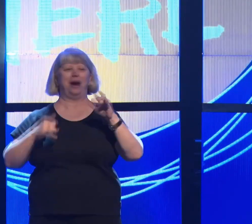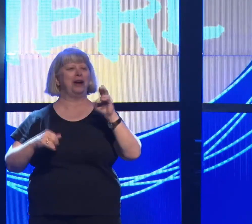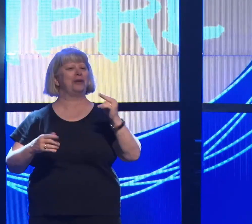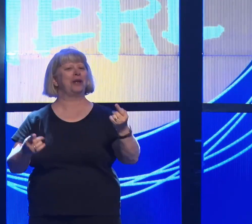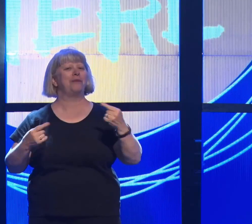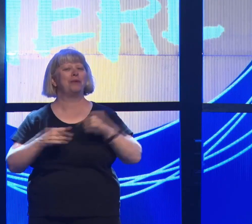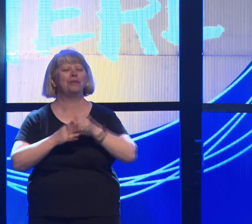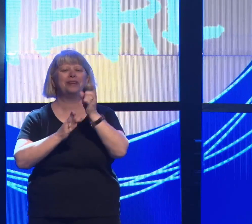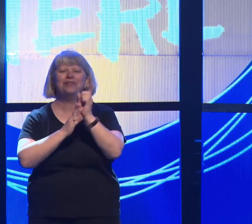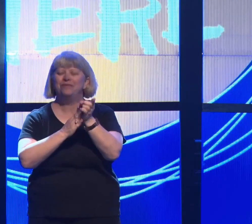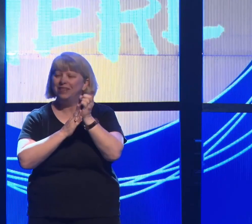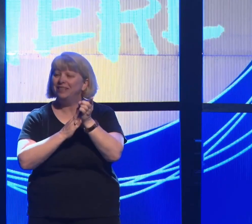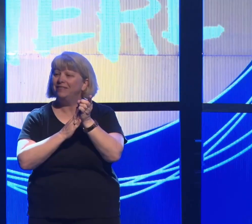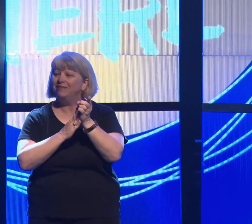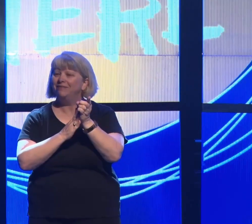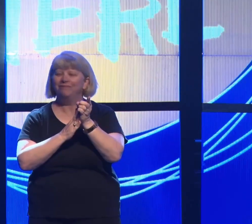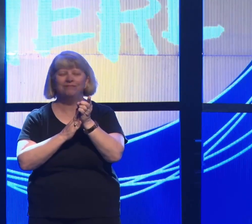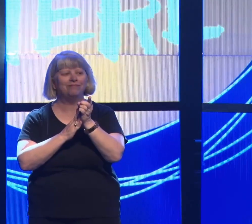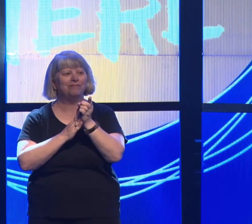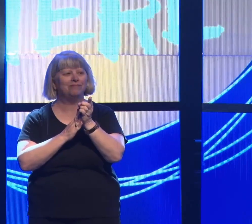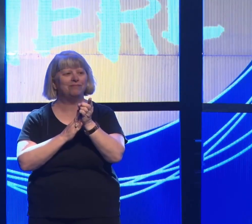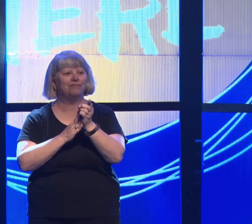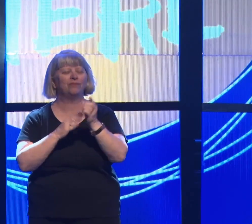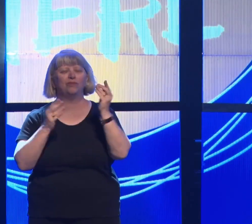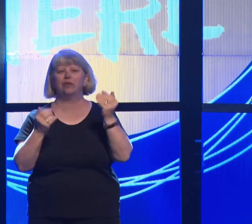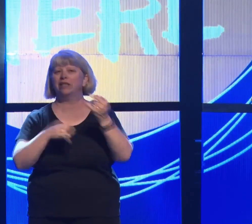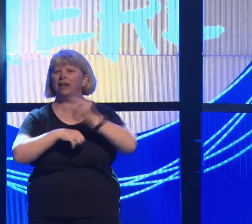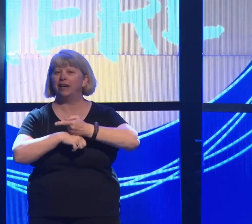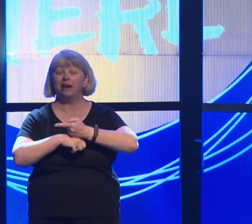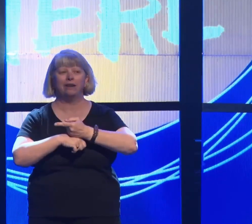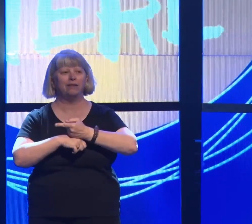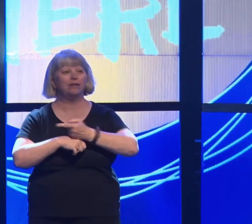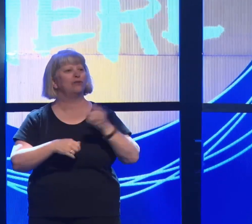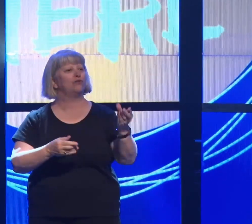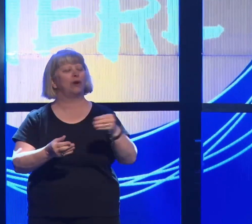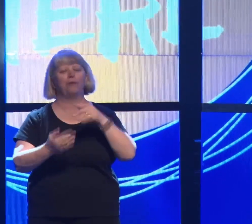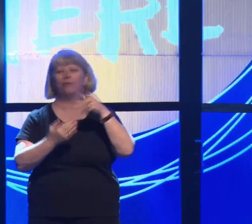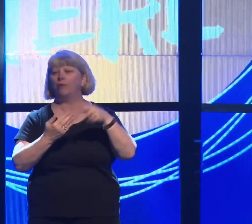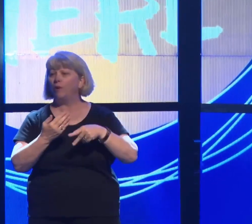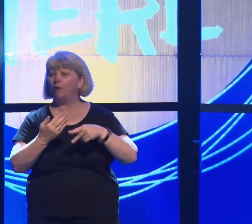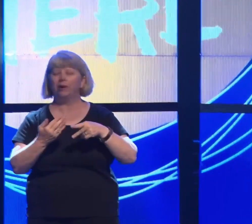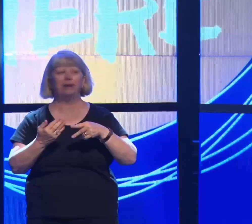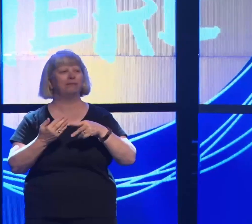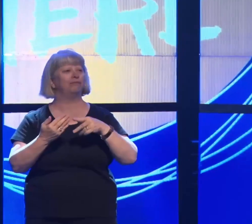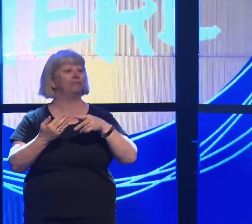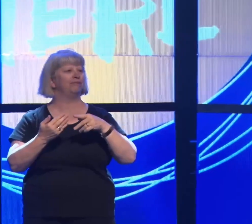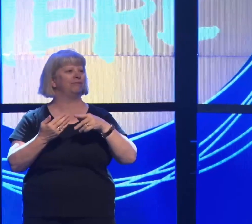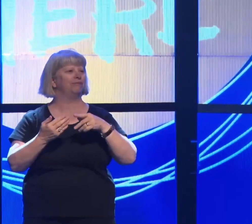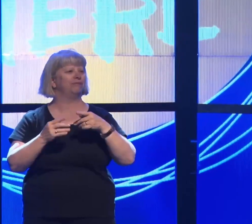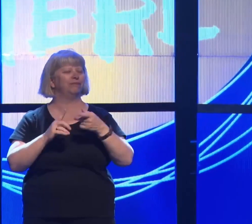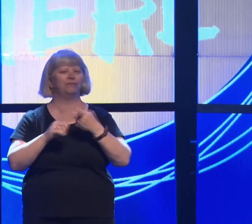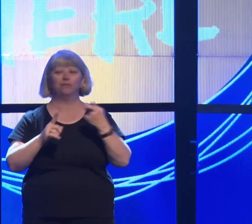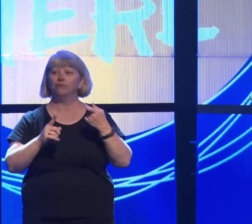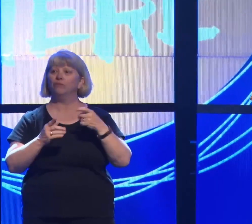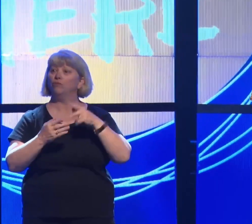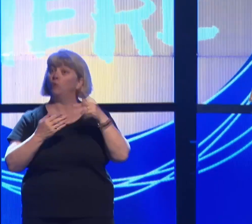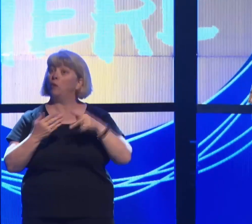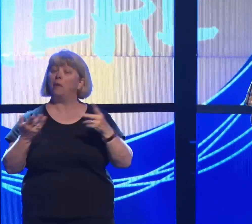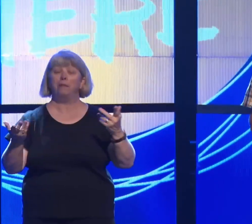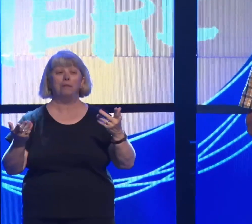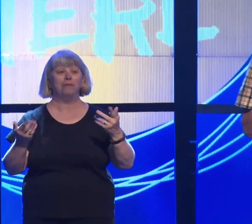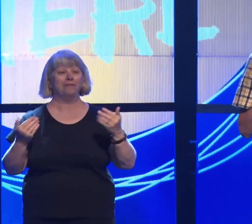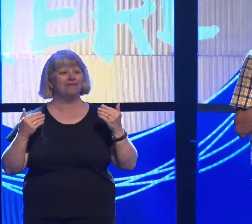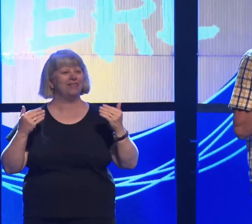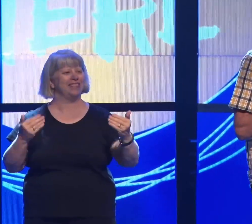in just a moment to do the talk for today, and you can grab your program notes out of the program, and we're